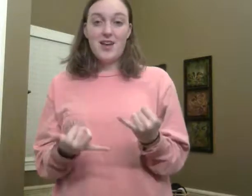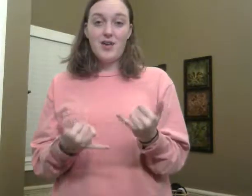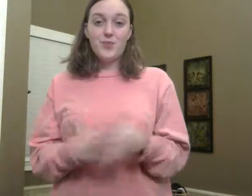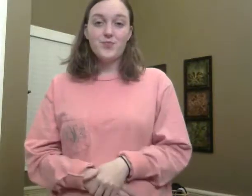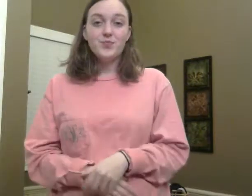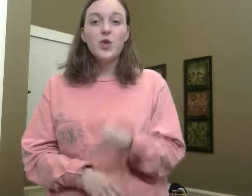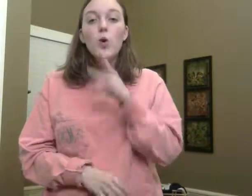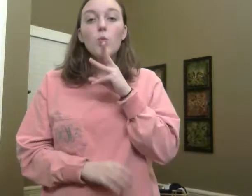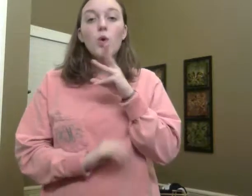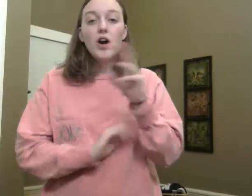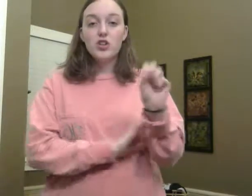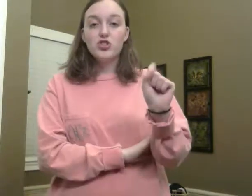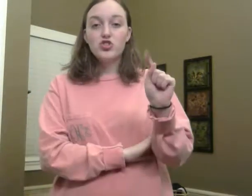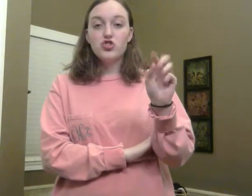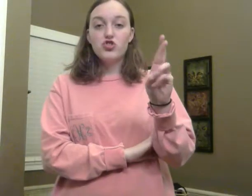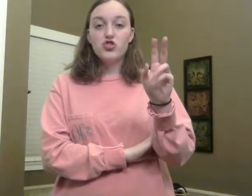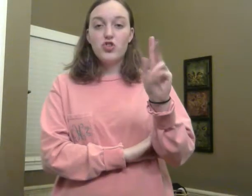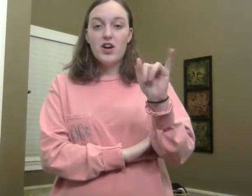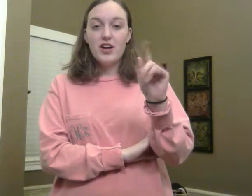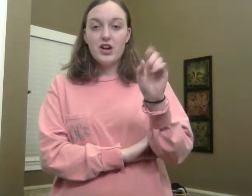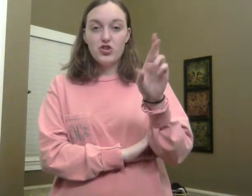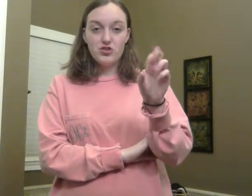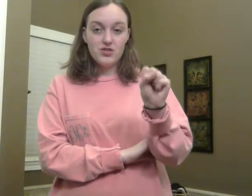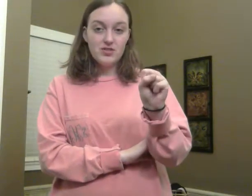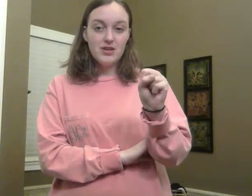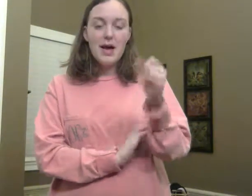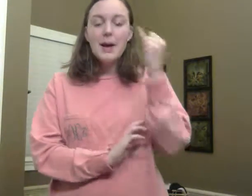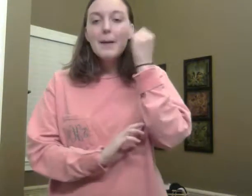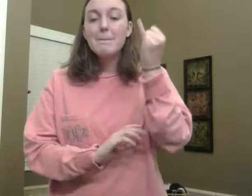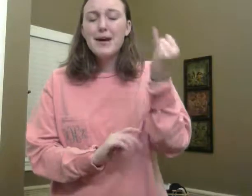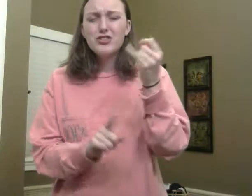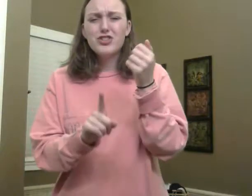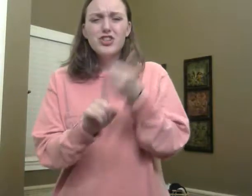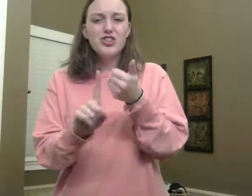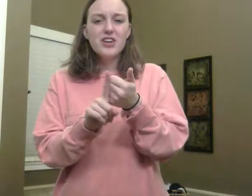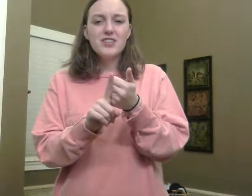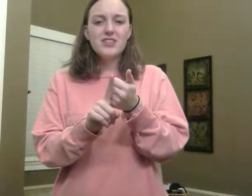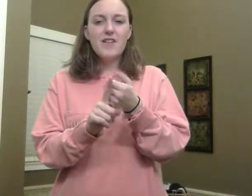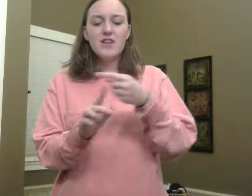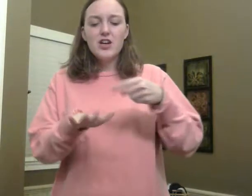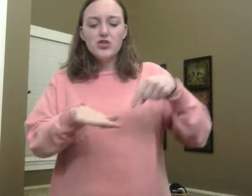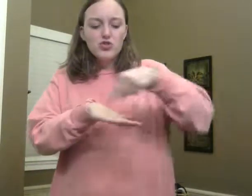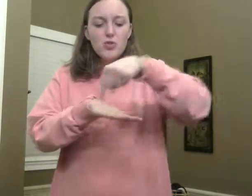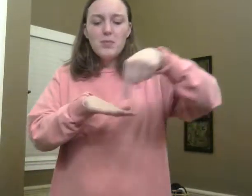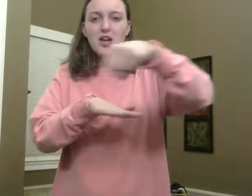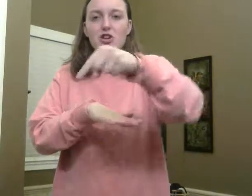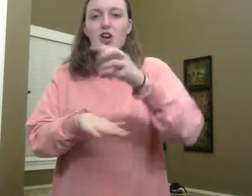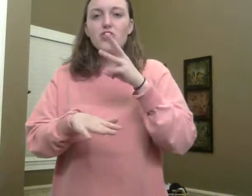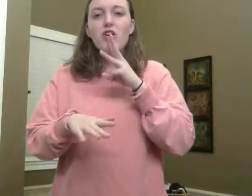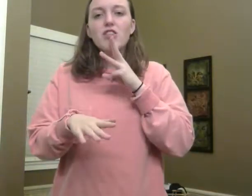striders. Imagine yourself zooming across the top of a pond or lake without sinking in. While this might be hard for you